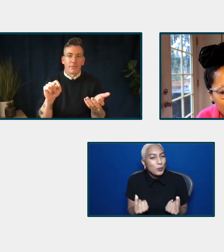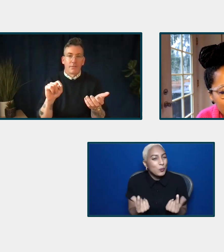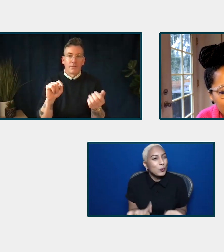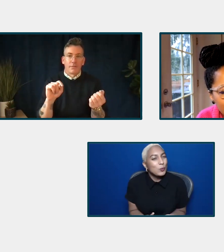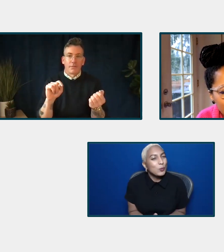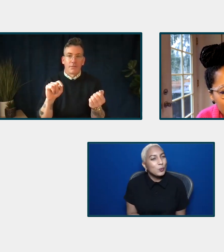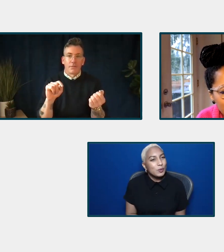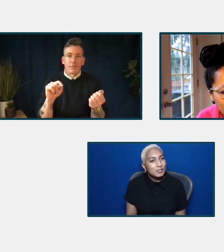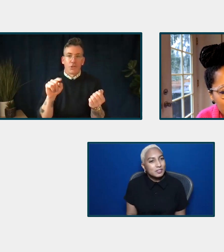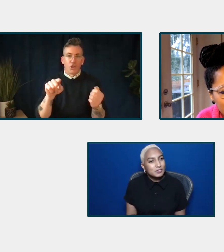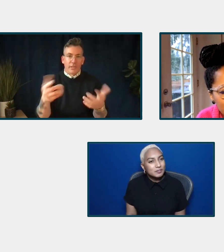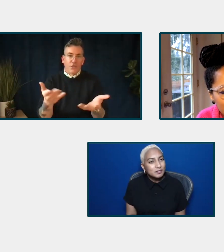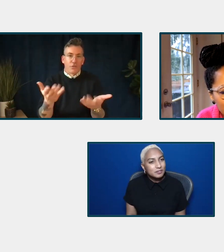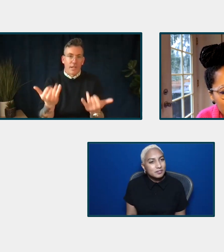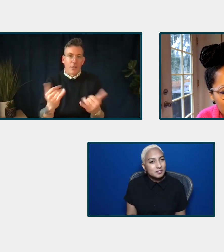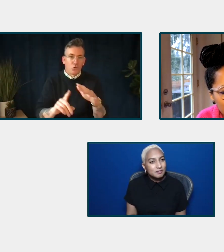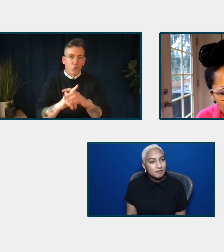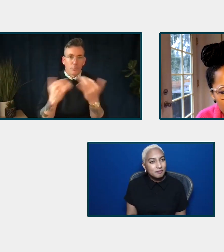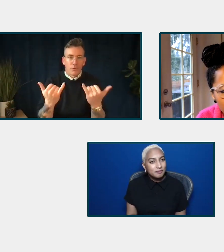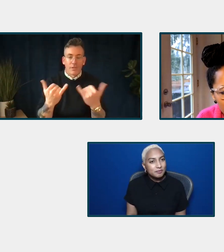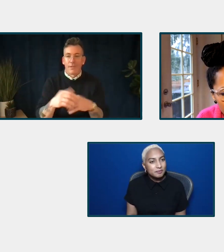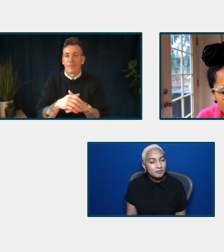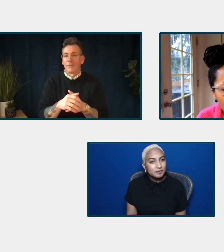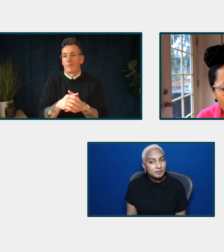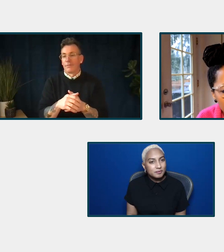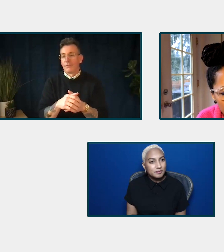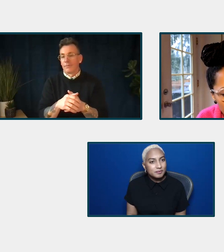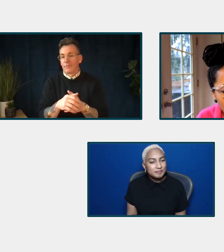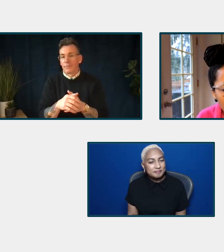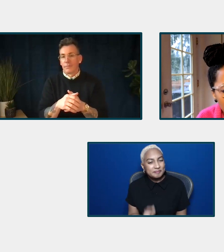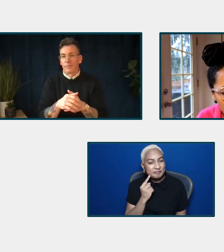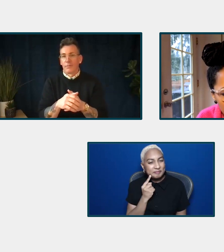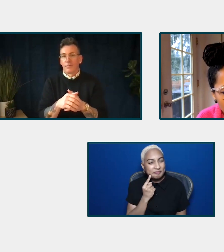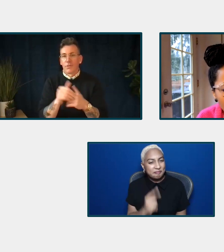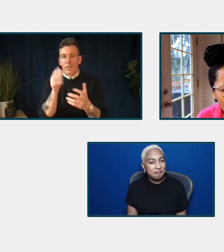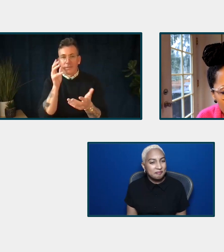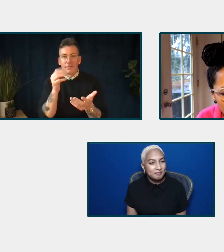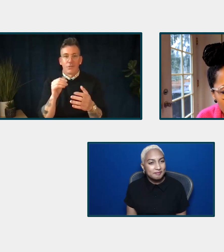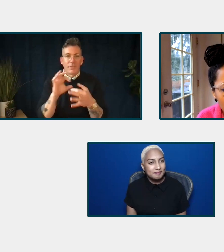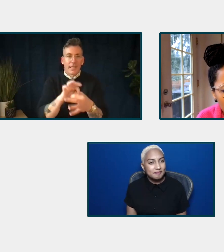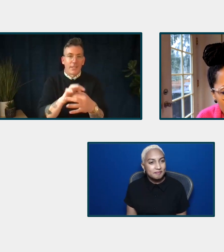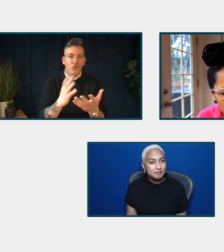Well, first is to do it. Just, I mean, even here right now, showing up, right? You're doing it.